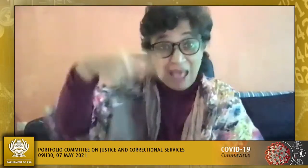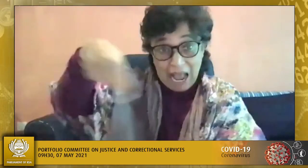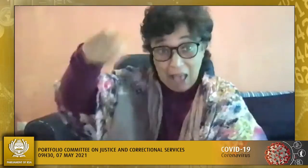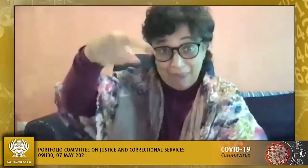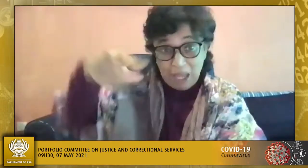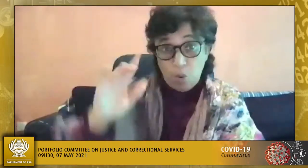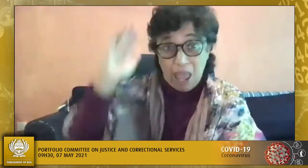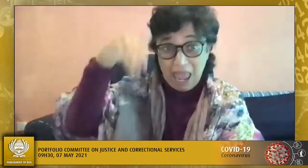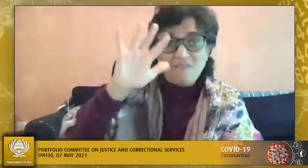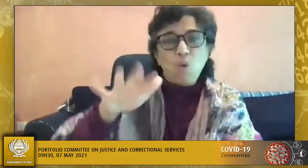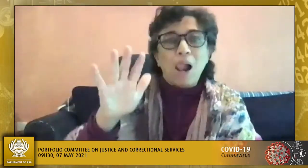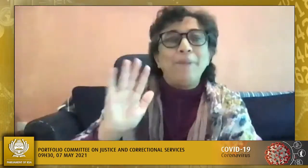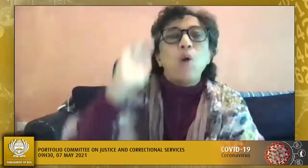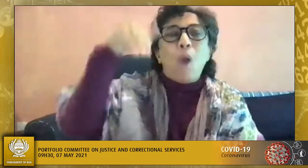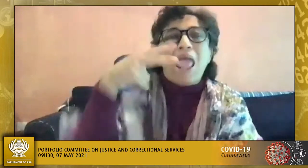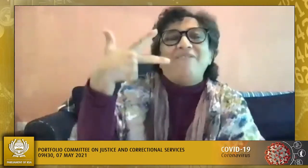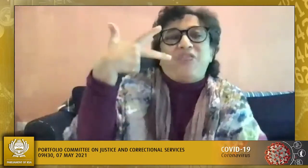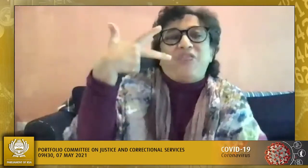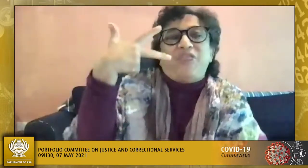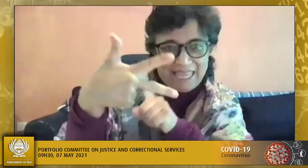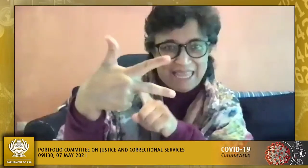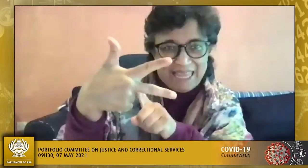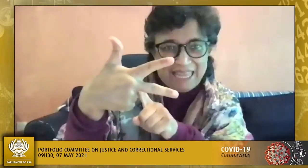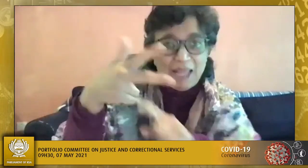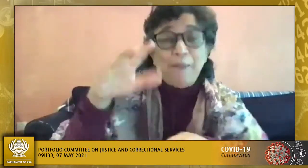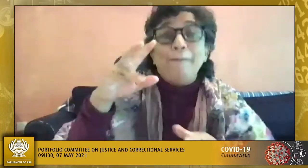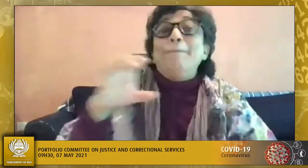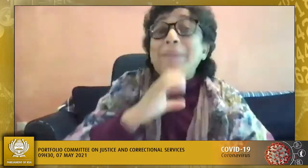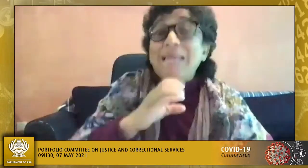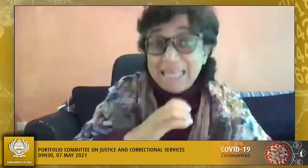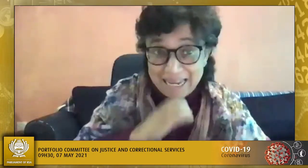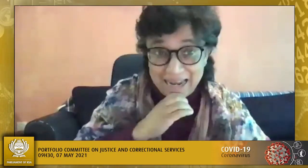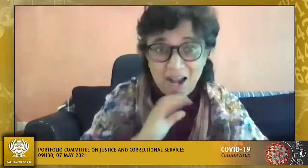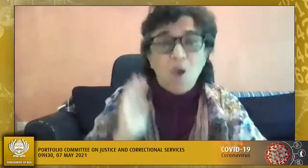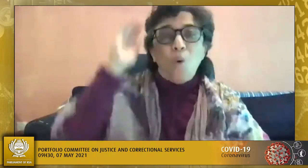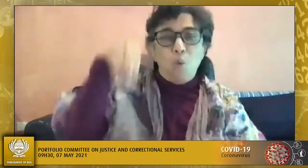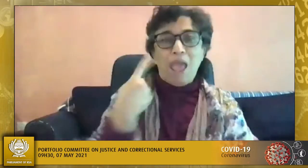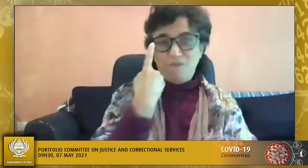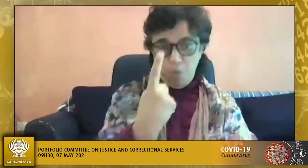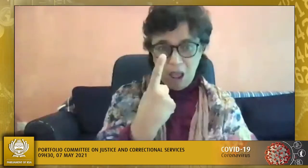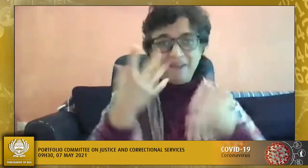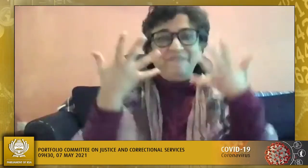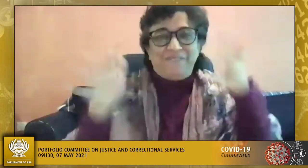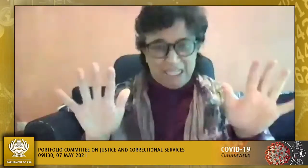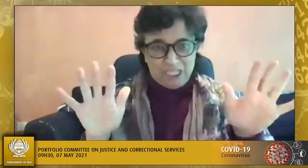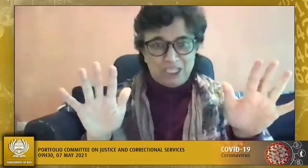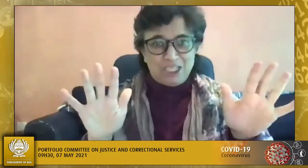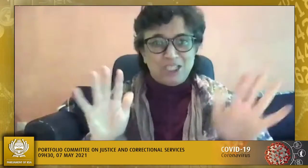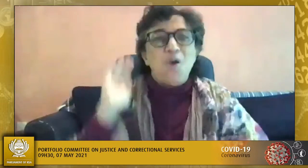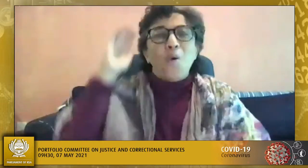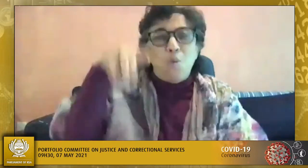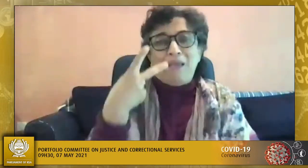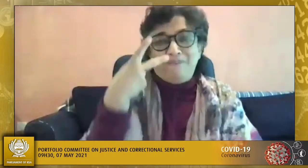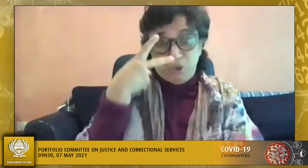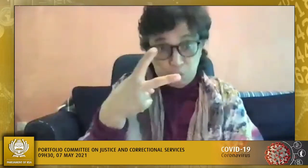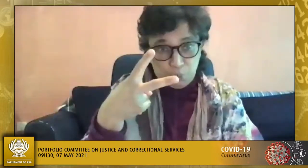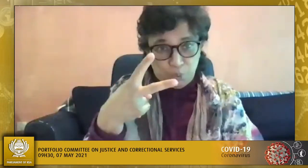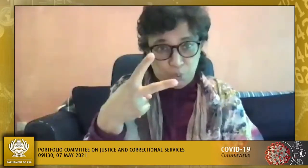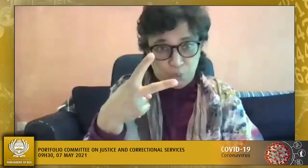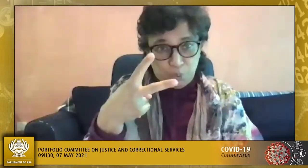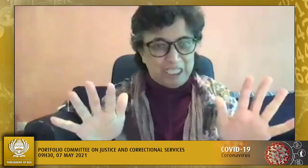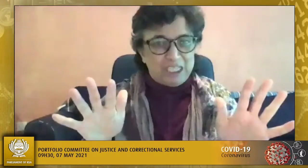um to effectively manage the risks with the coming wave so the third wave so it